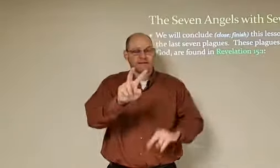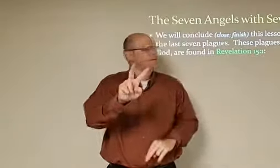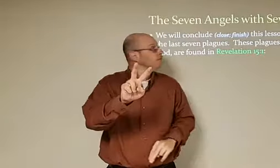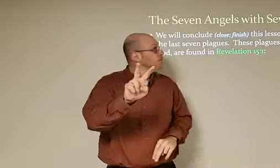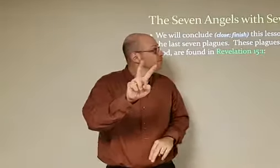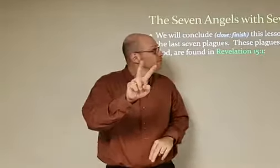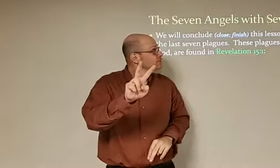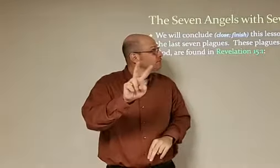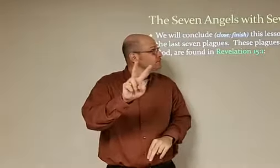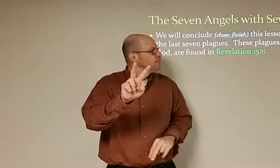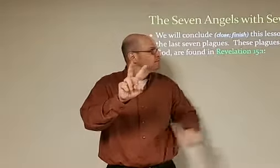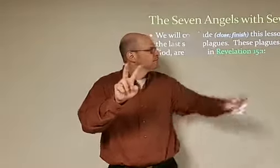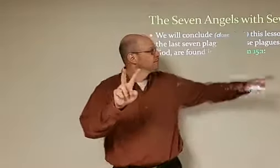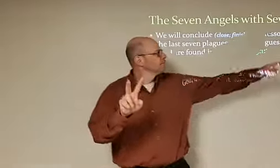with the seven plagues.